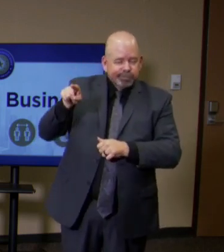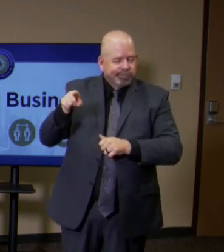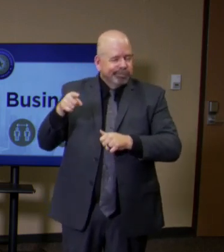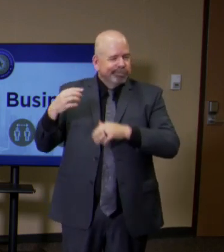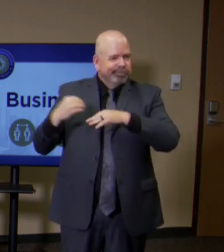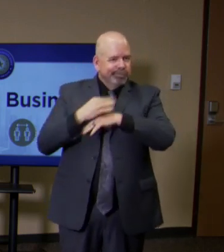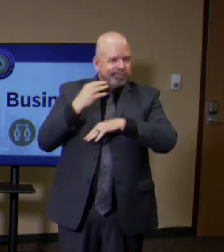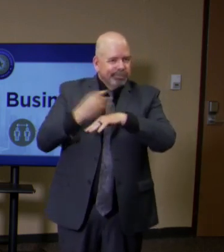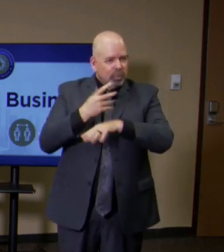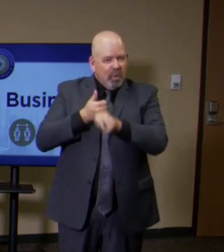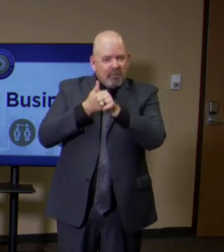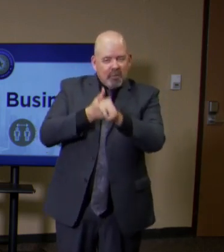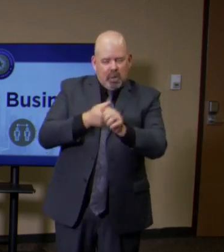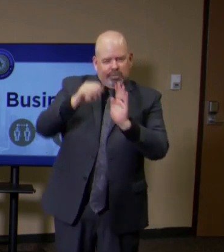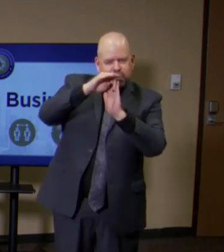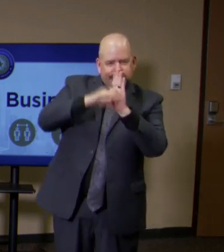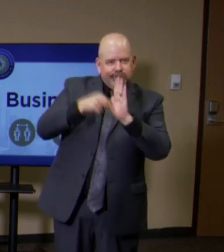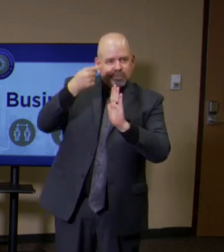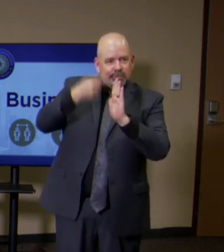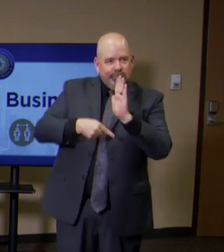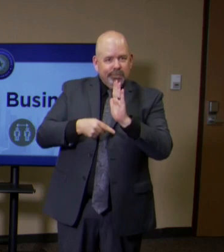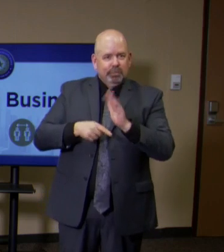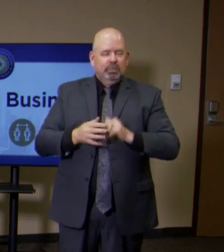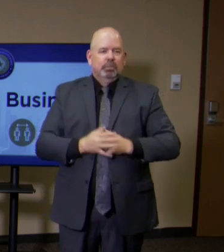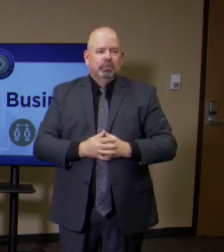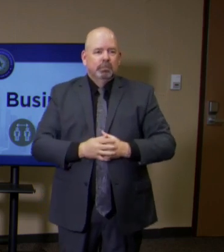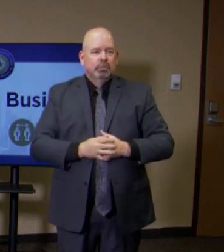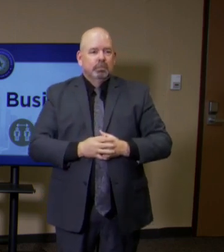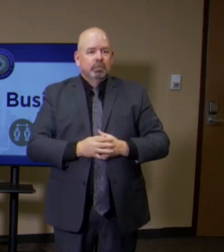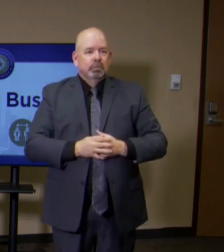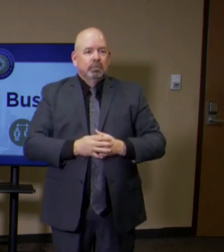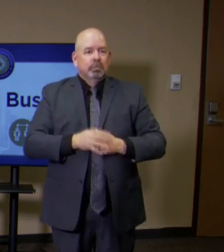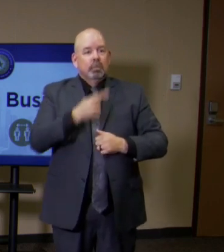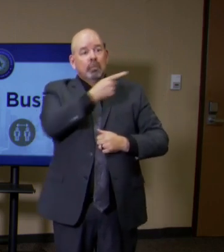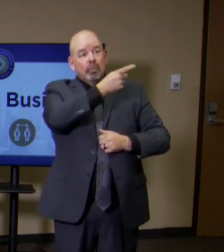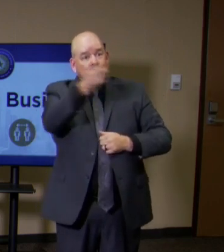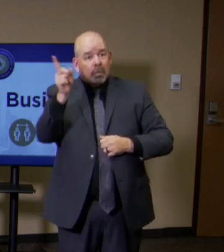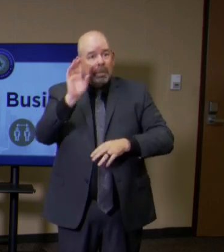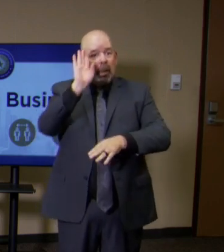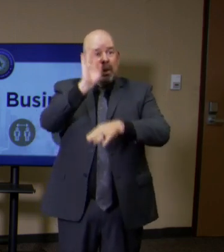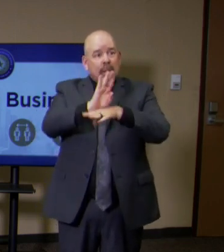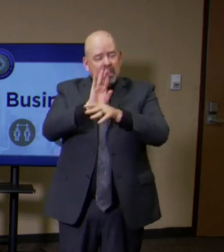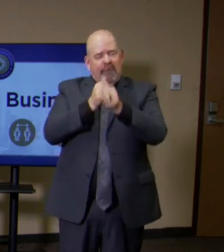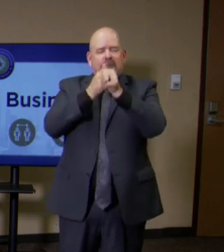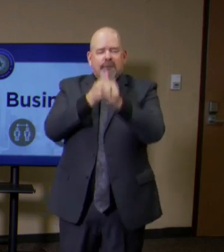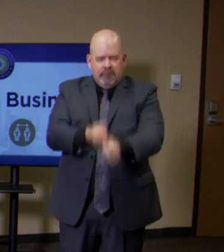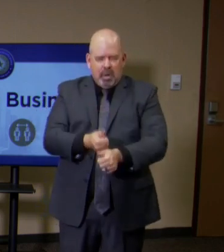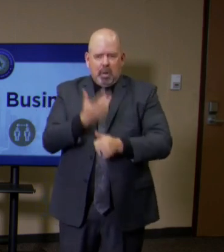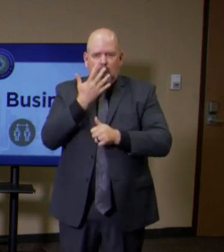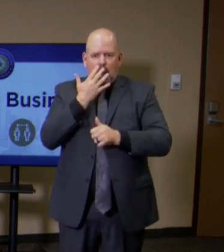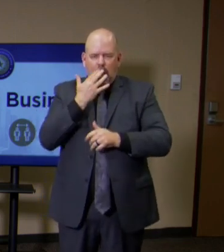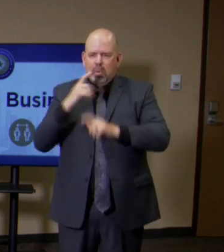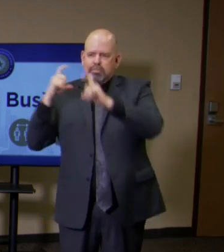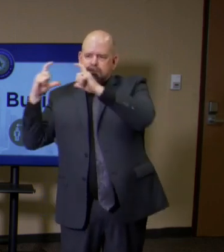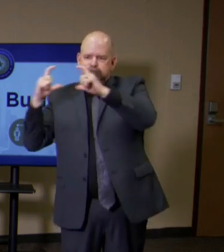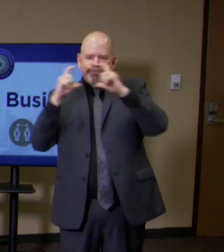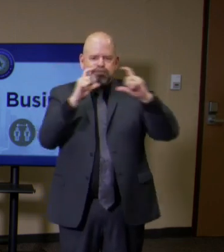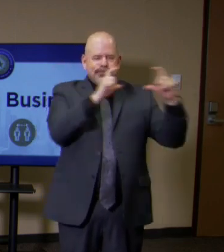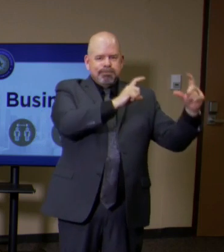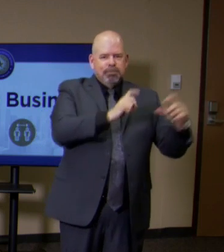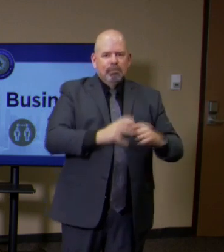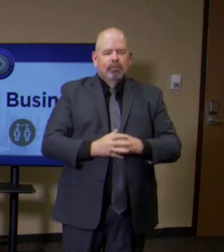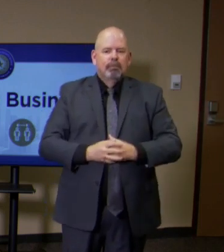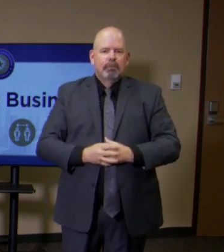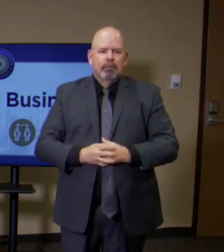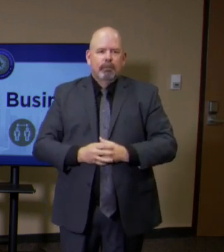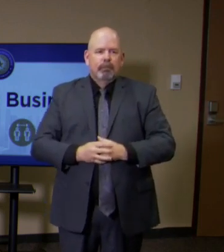we get back to their color. Is that helpful? Yeah, I guess the only other follow-up is, is the county